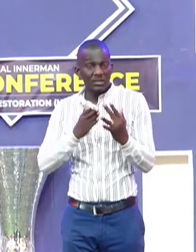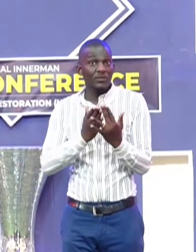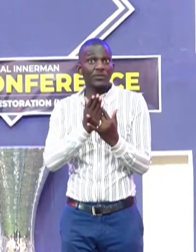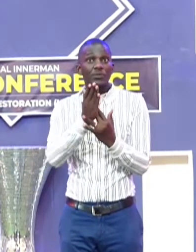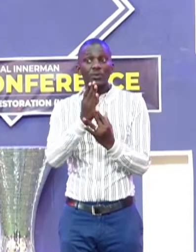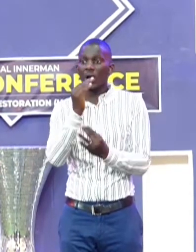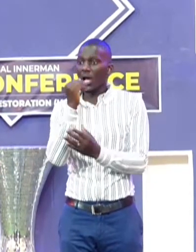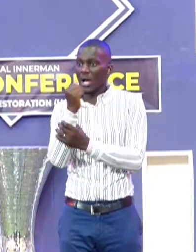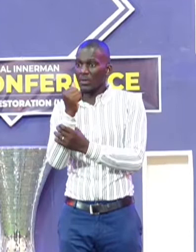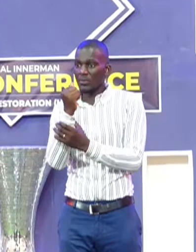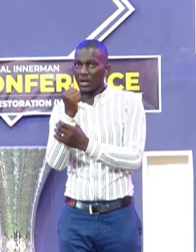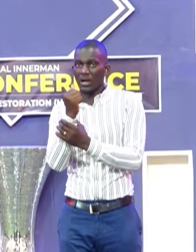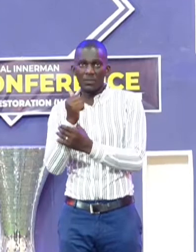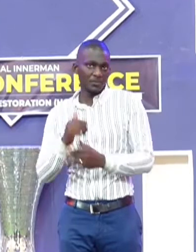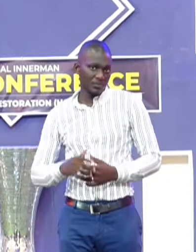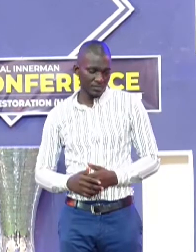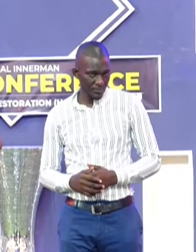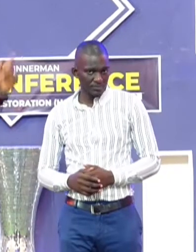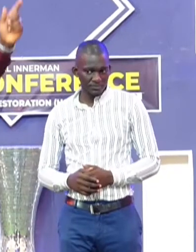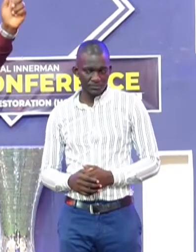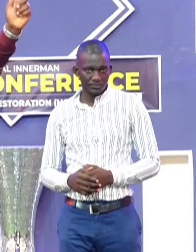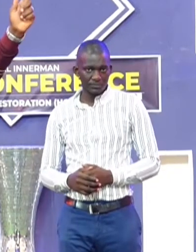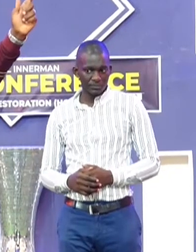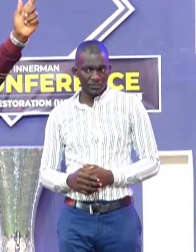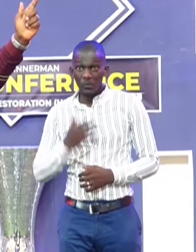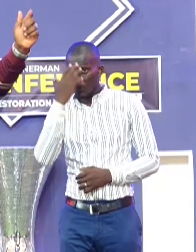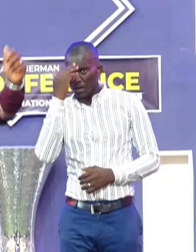all the nations on the earth will be blessed through him.